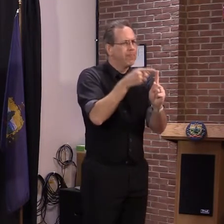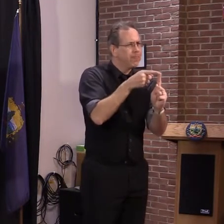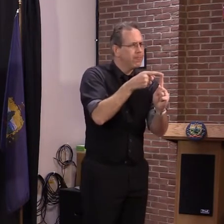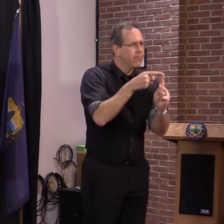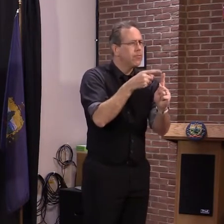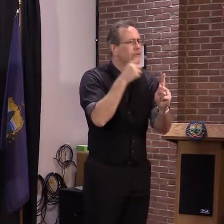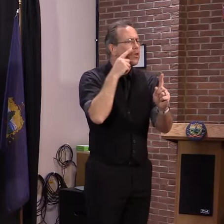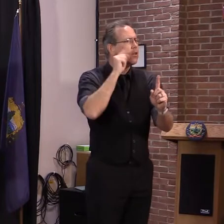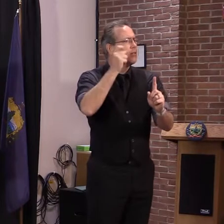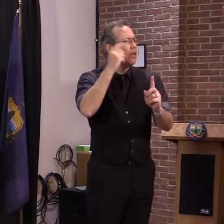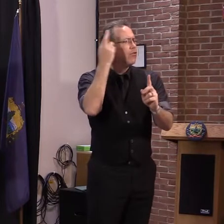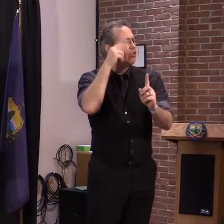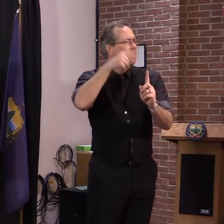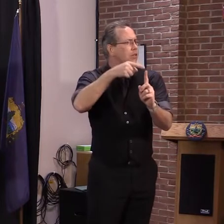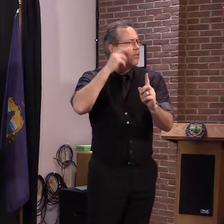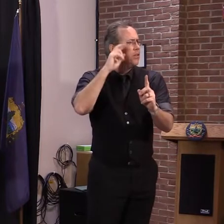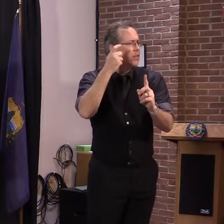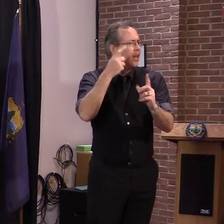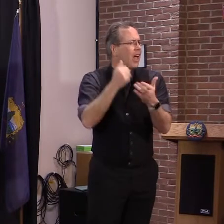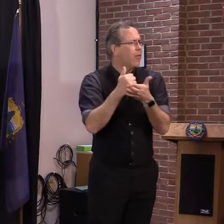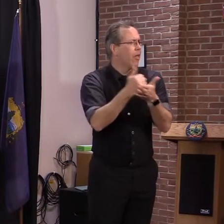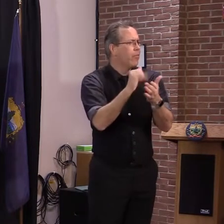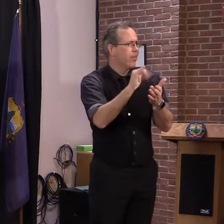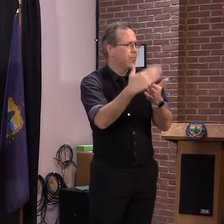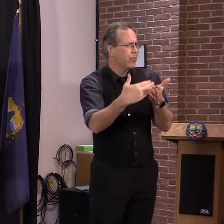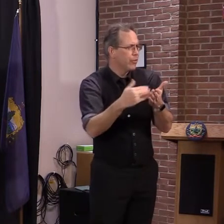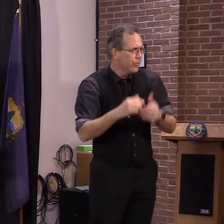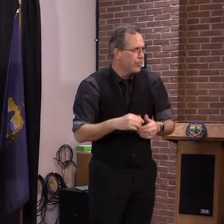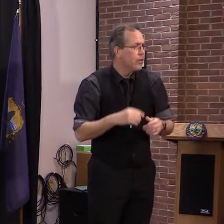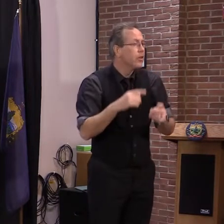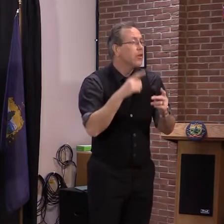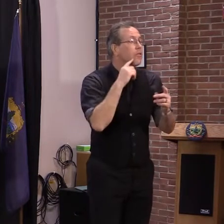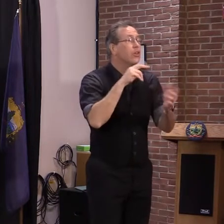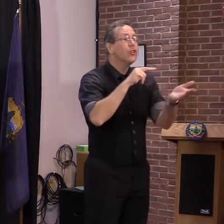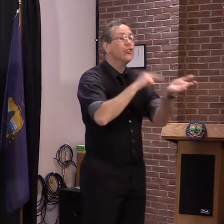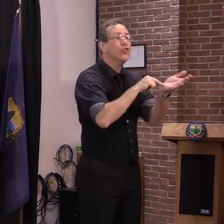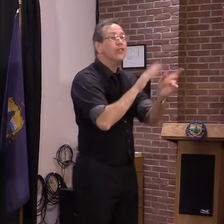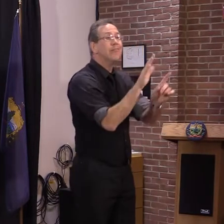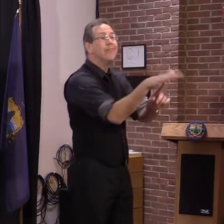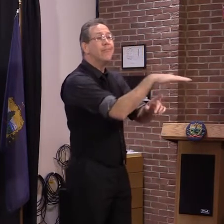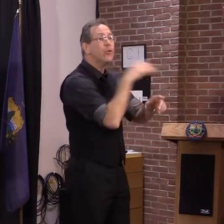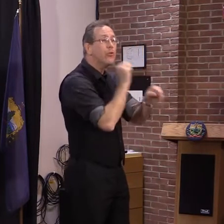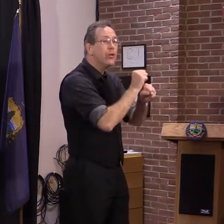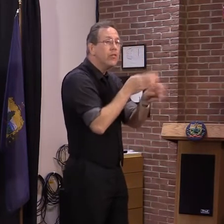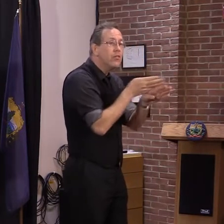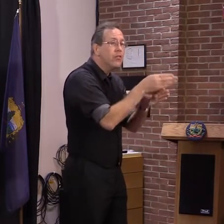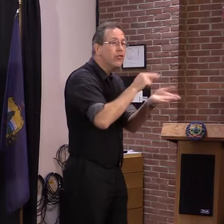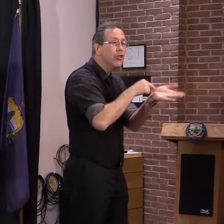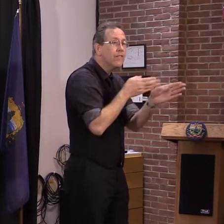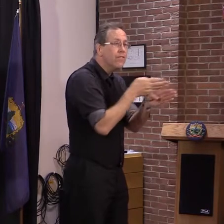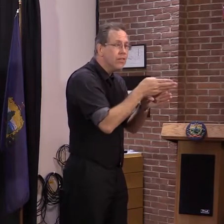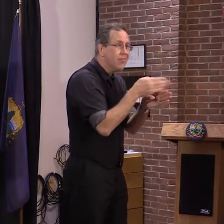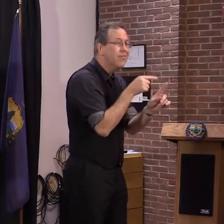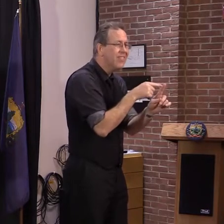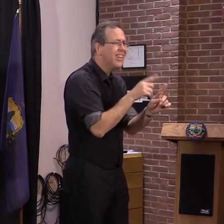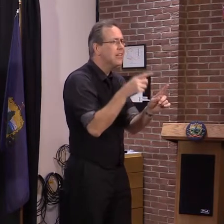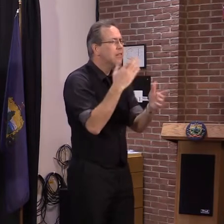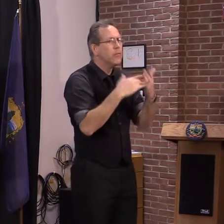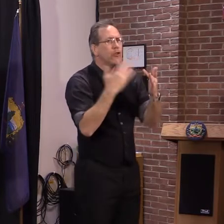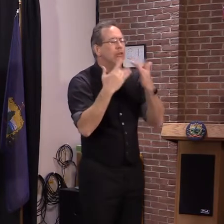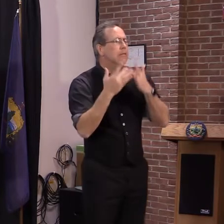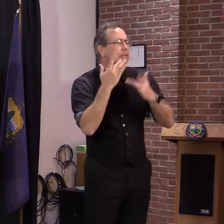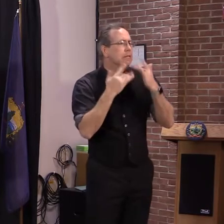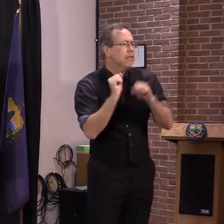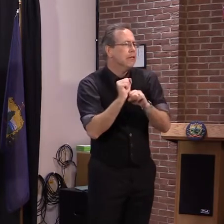system. Starting with the tax credit for nurses. There is a significant shortage of nurses in our healthcare